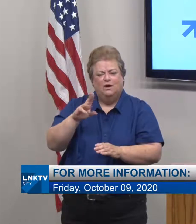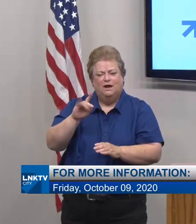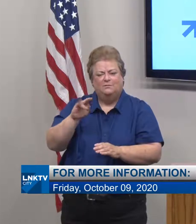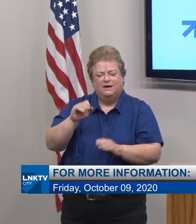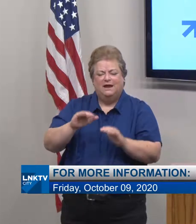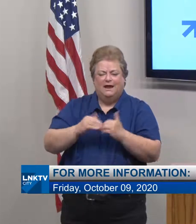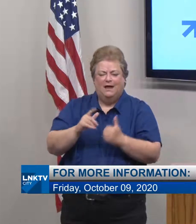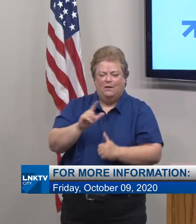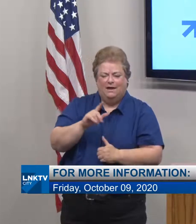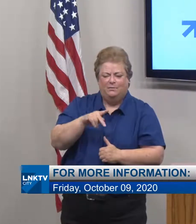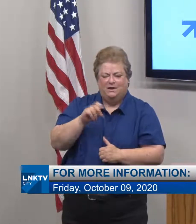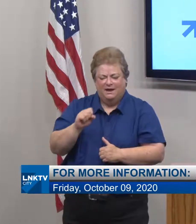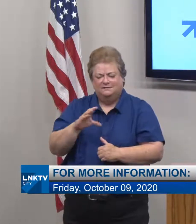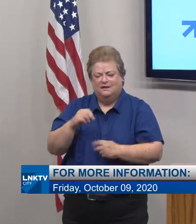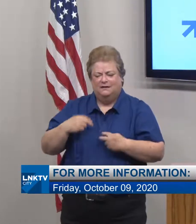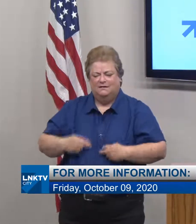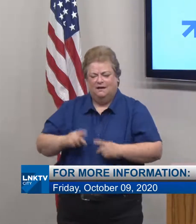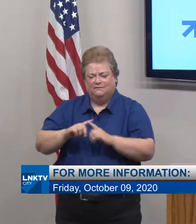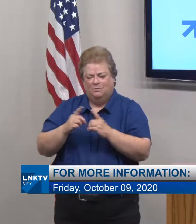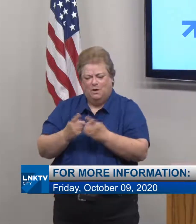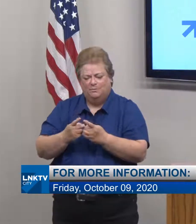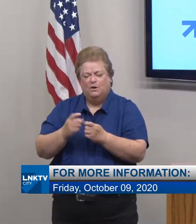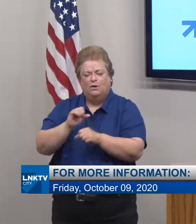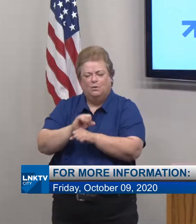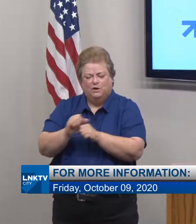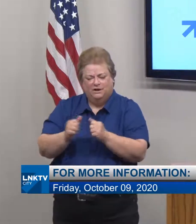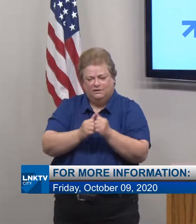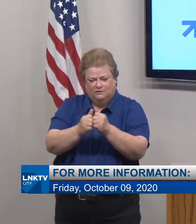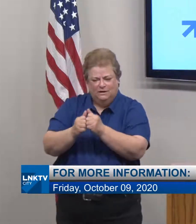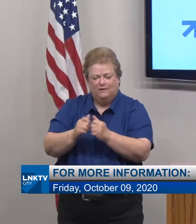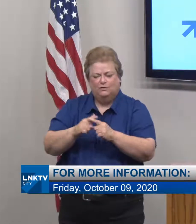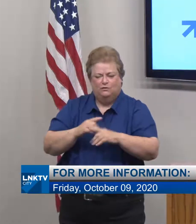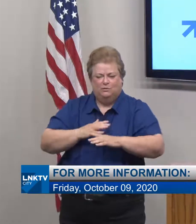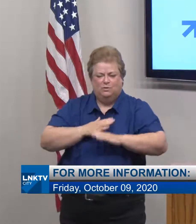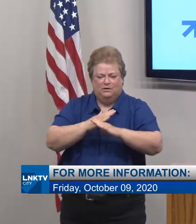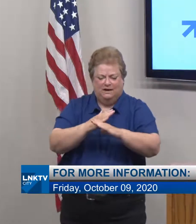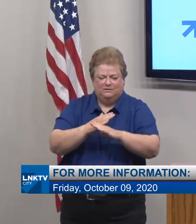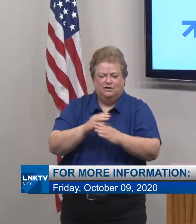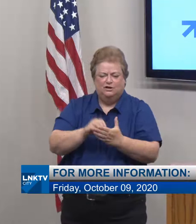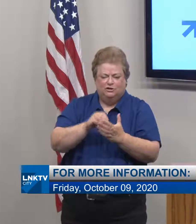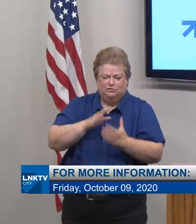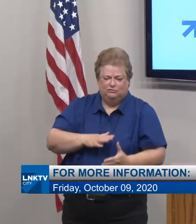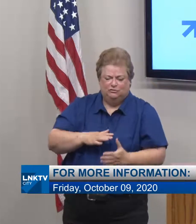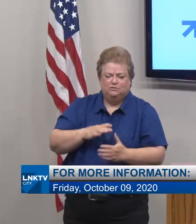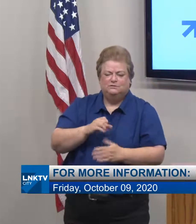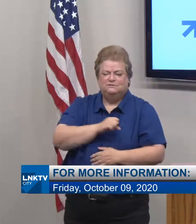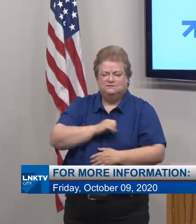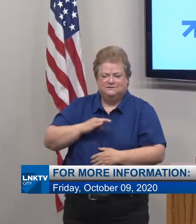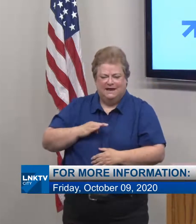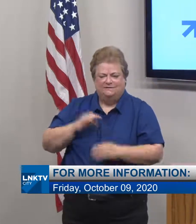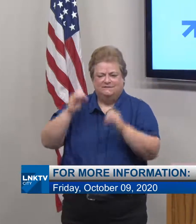health department are working closely together to best protect our students, staff, and teachers.